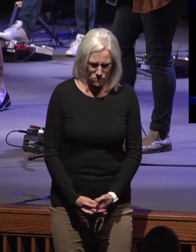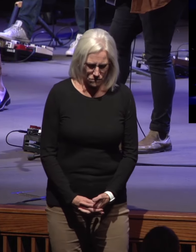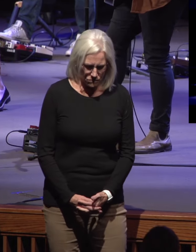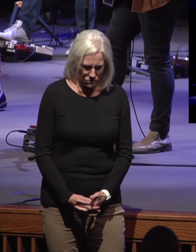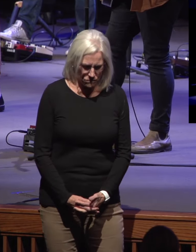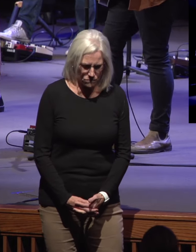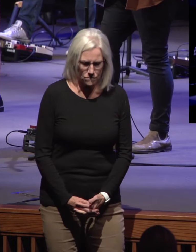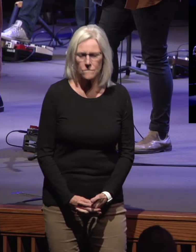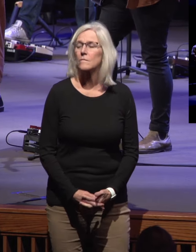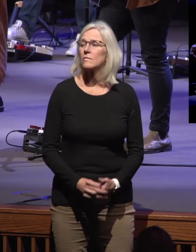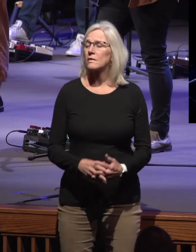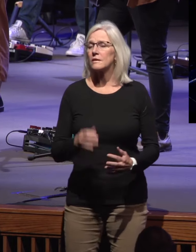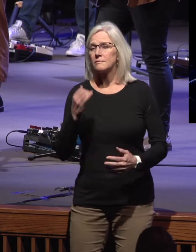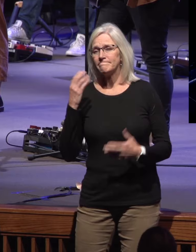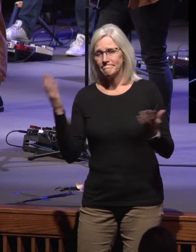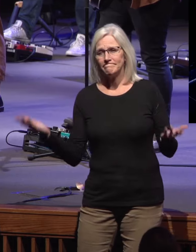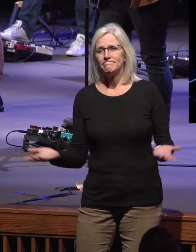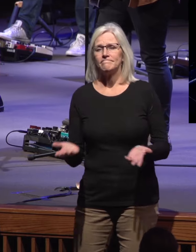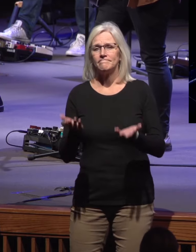Church, if you're able, let's stand together.